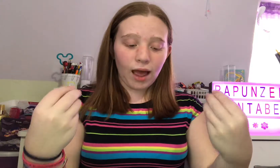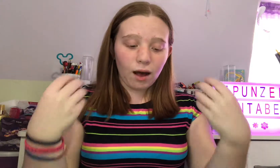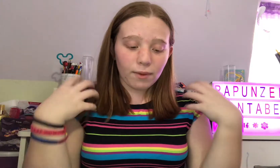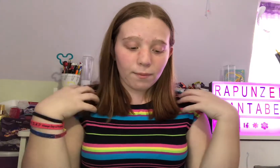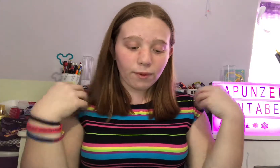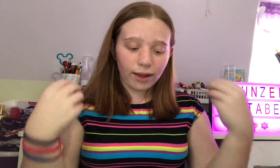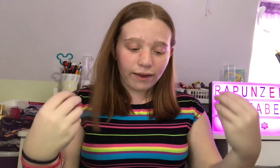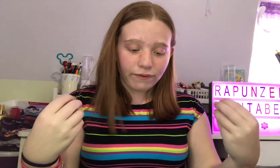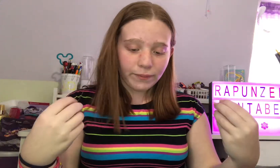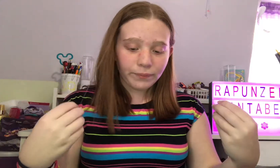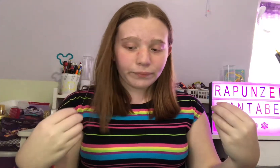I'll be brave.